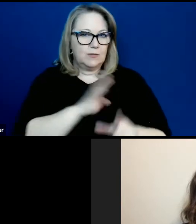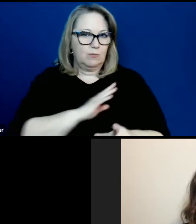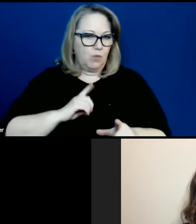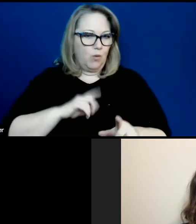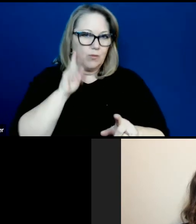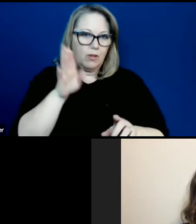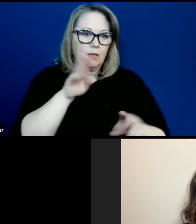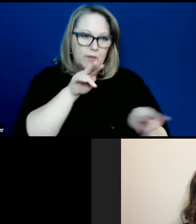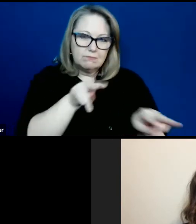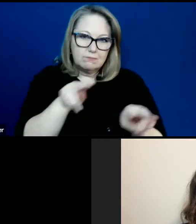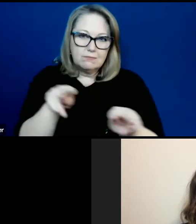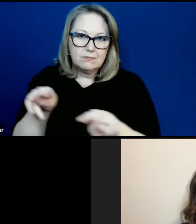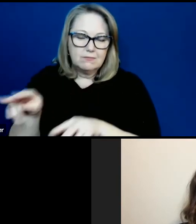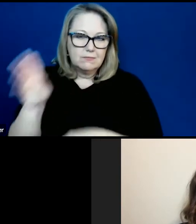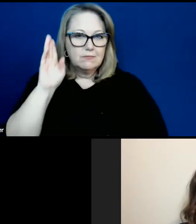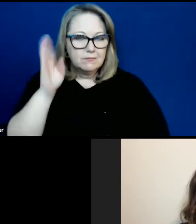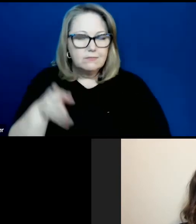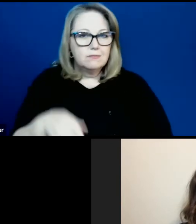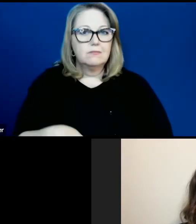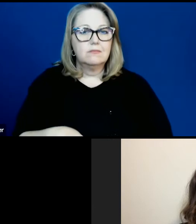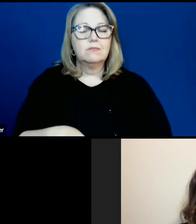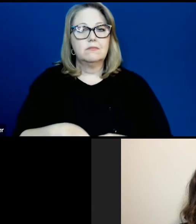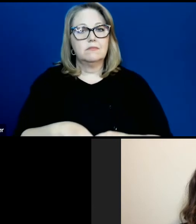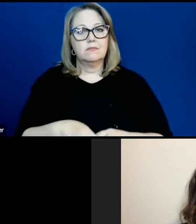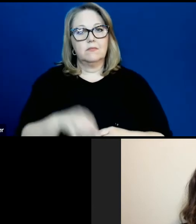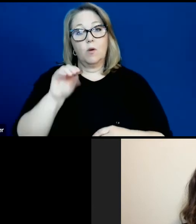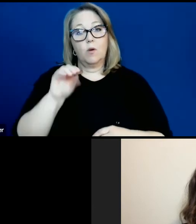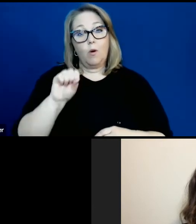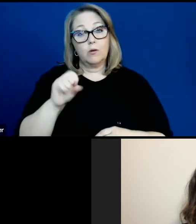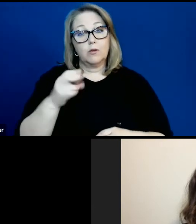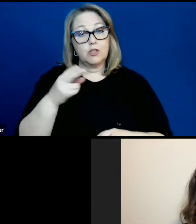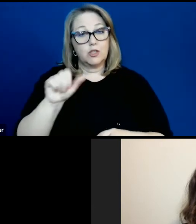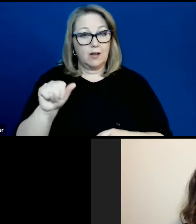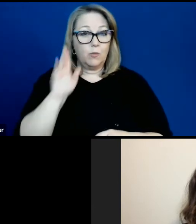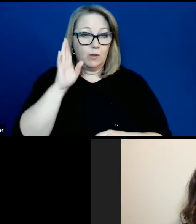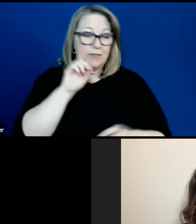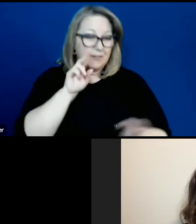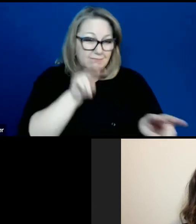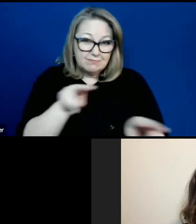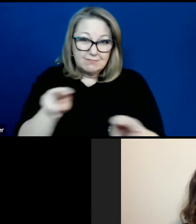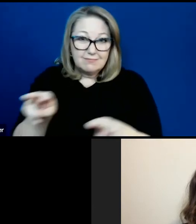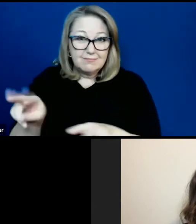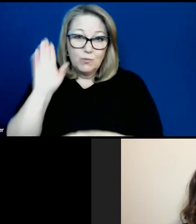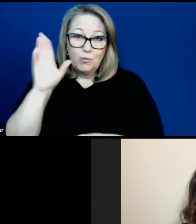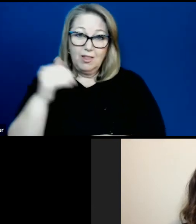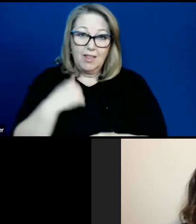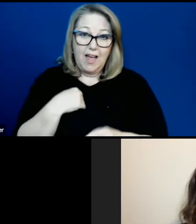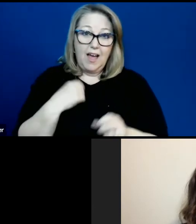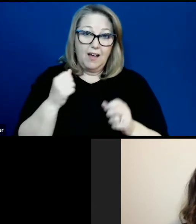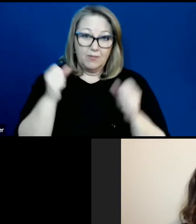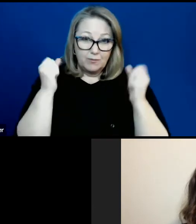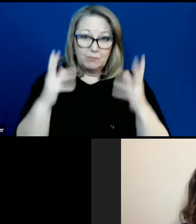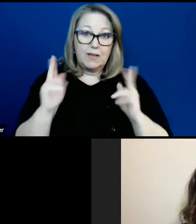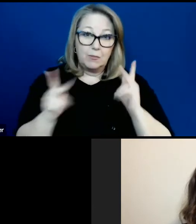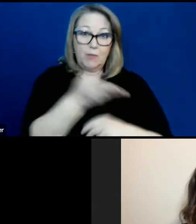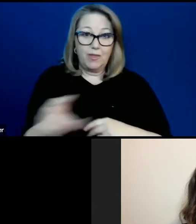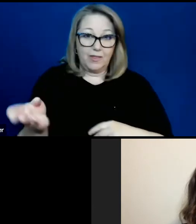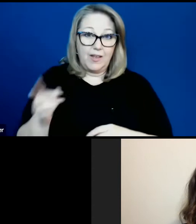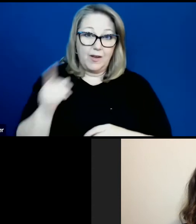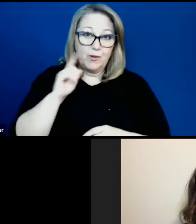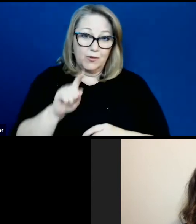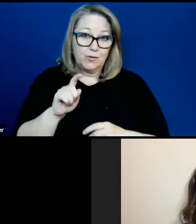response units in the counties and the cities are going to be out. OSHA is going to be out. So we're going to have full-fledged enforcement available. This isn't